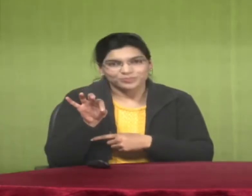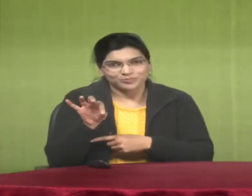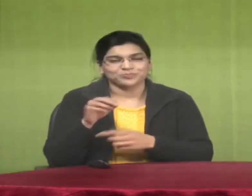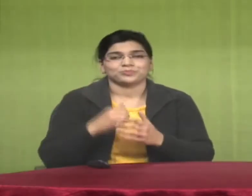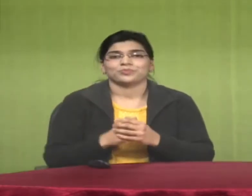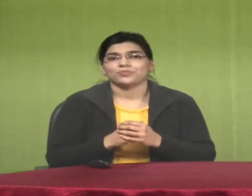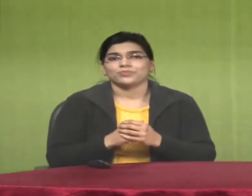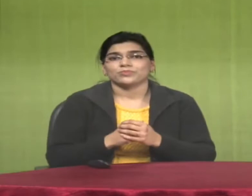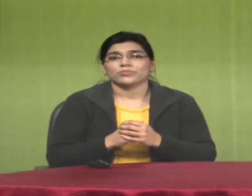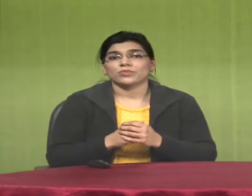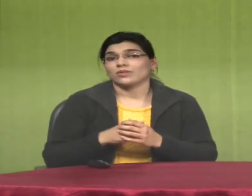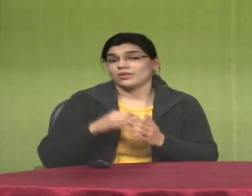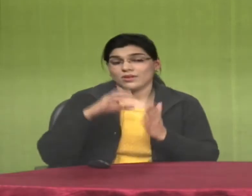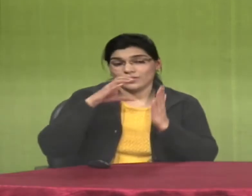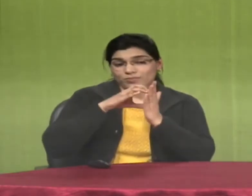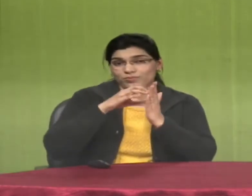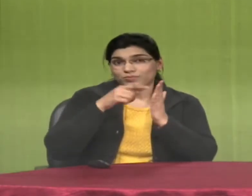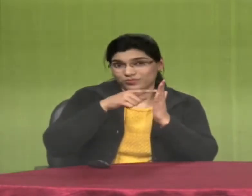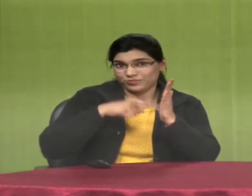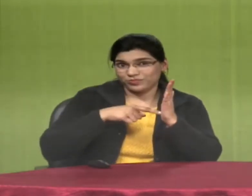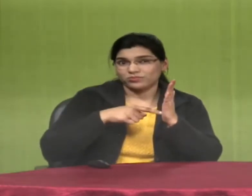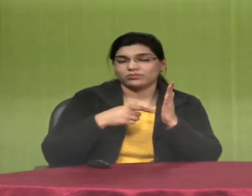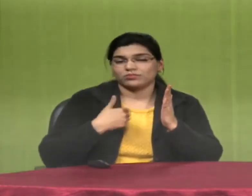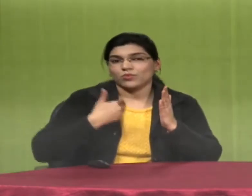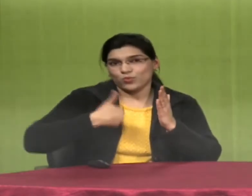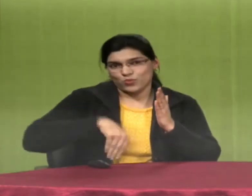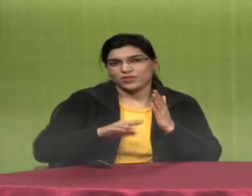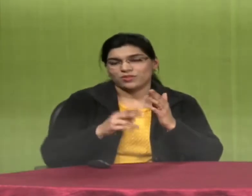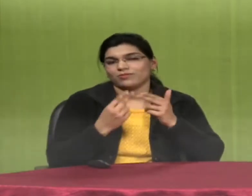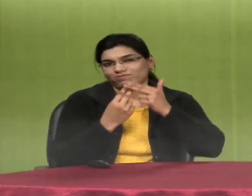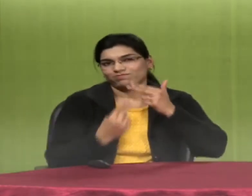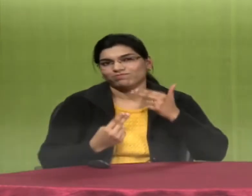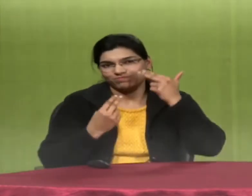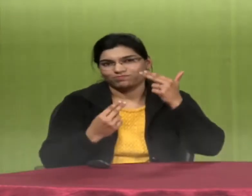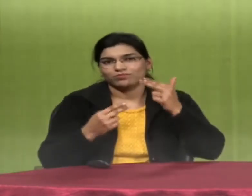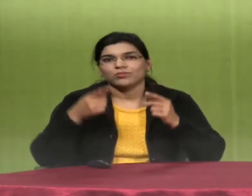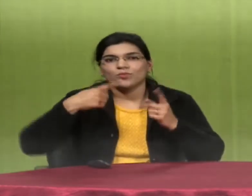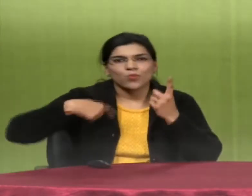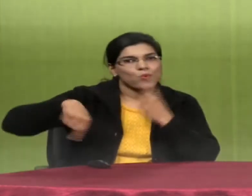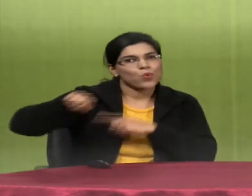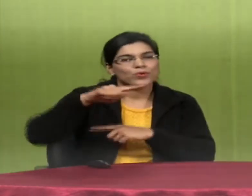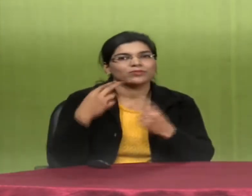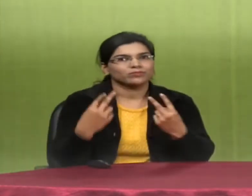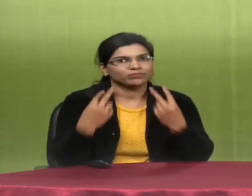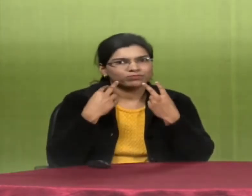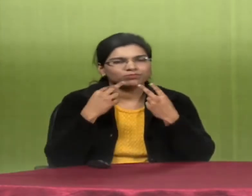Read the poem aloud and enjoy its rhythm. Then read it silently.